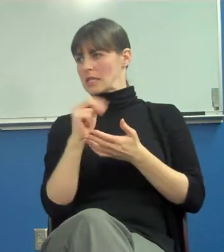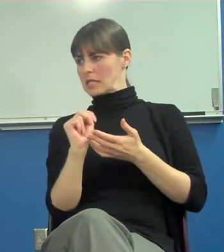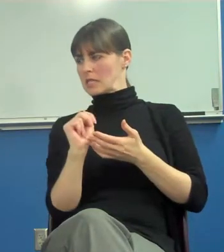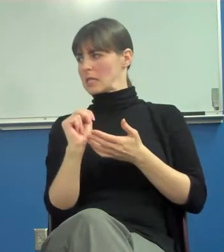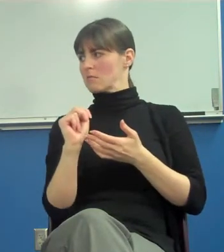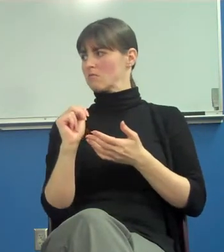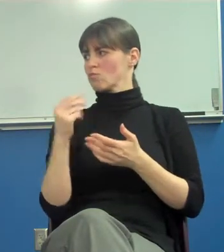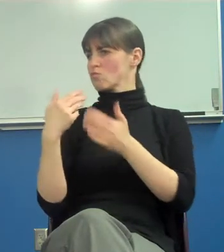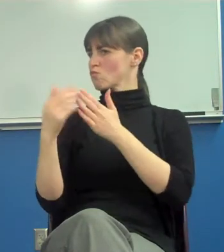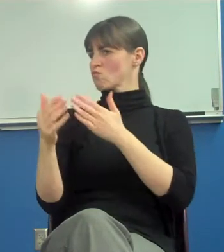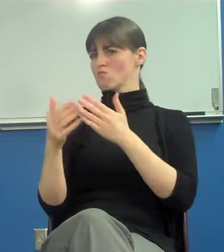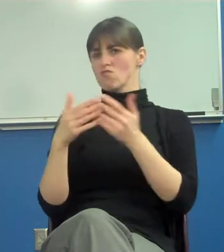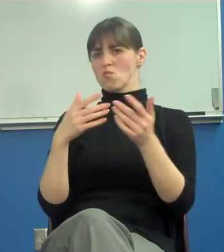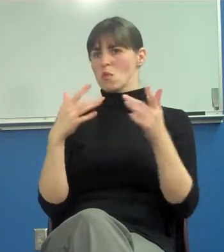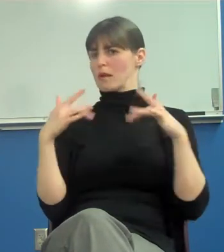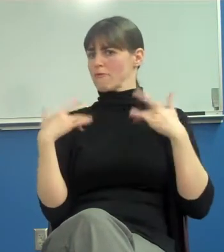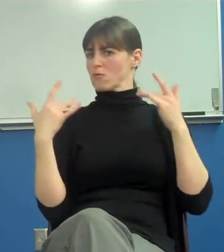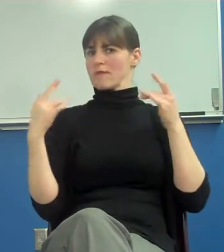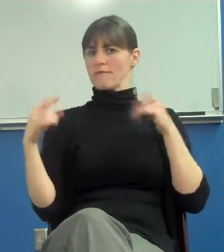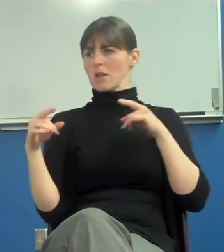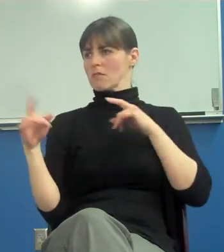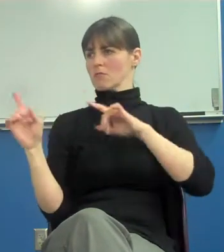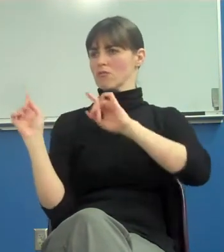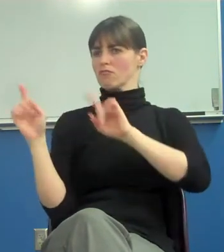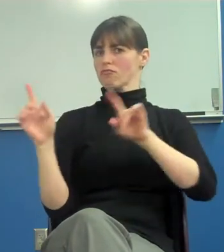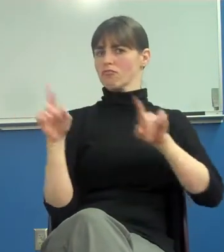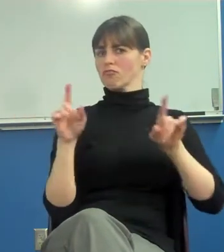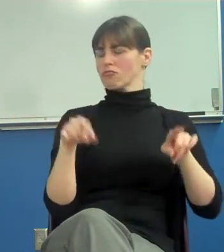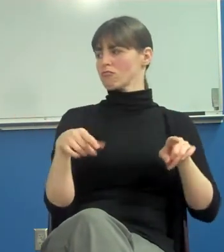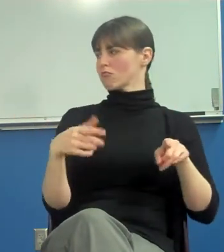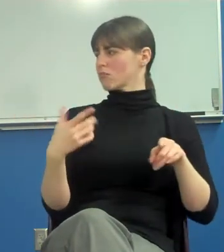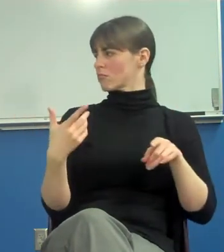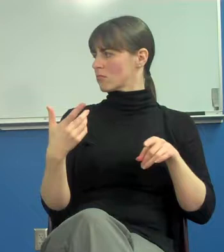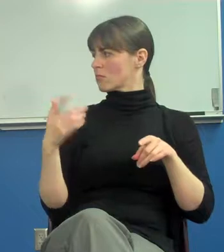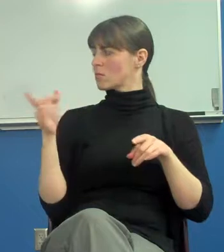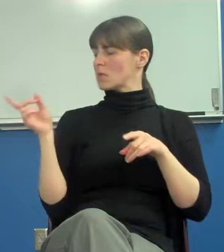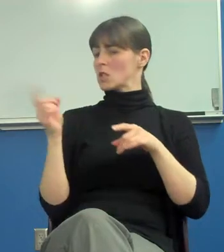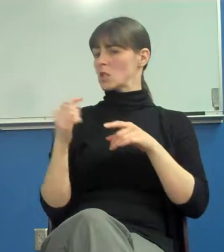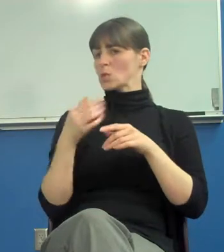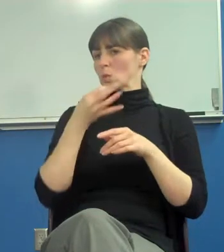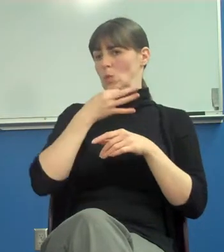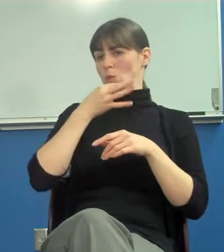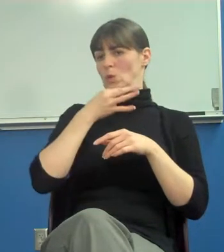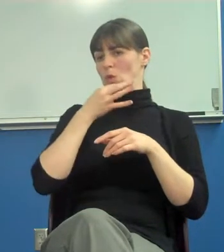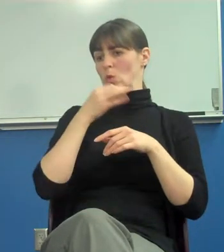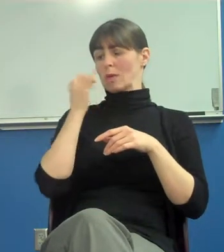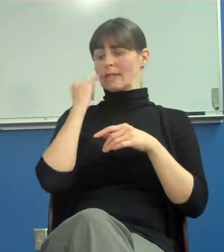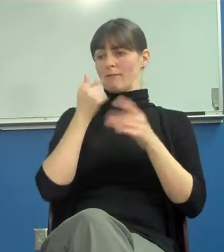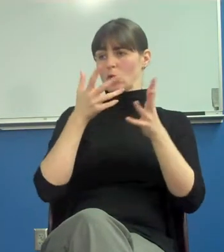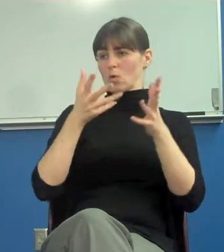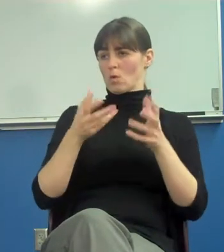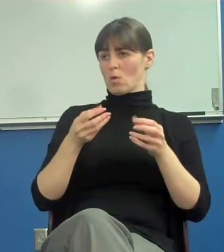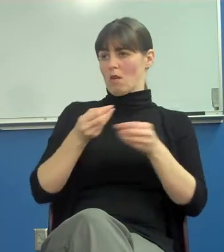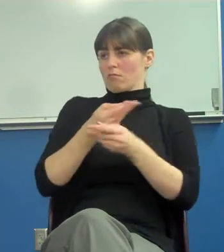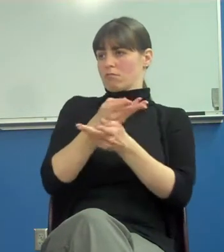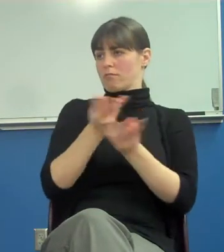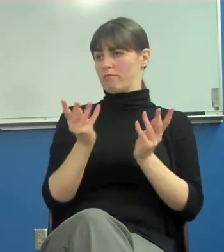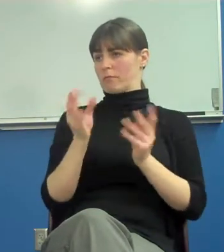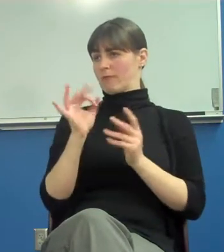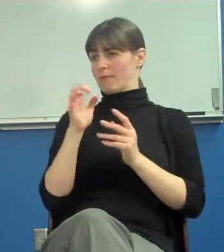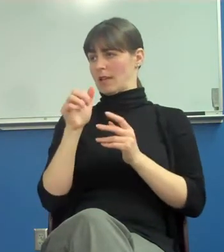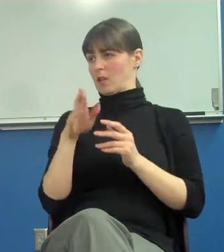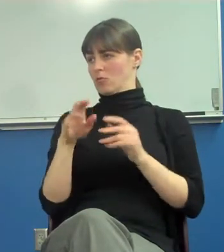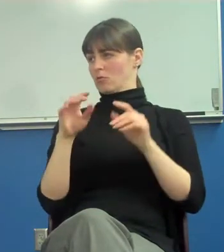or whatever event. But this one's coming up pretty quick though, so if you want flyers, little